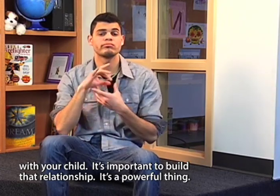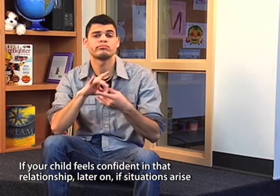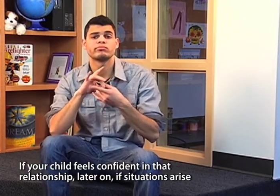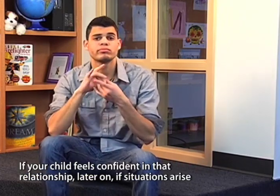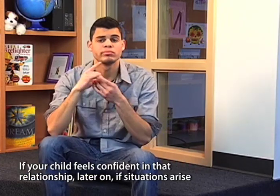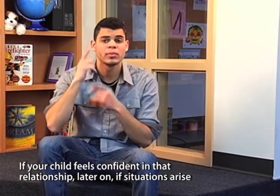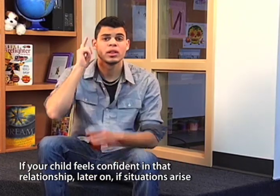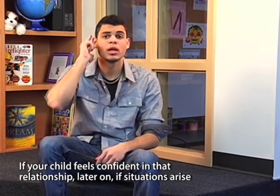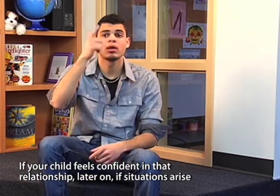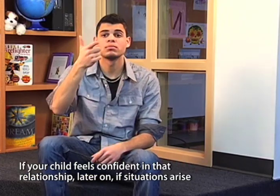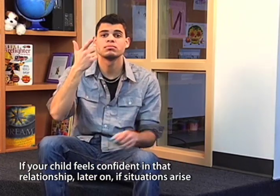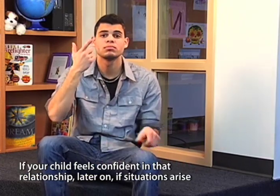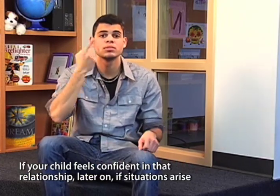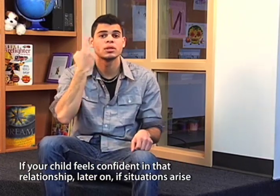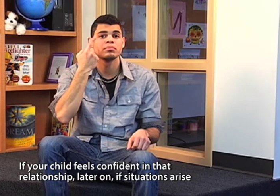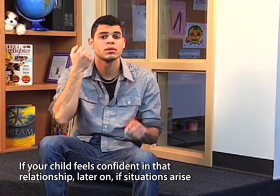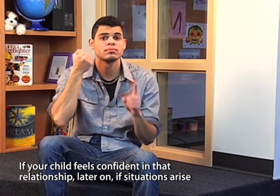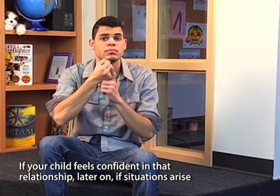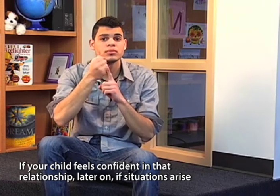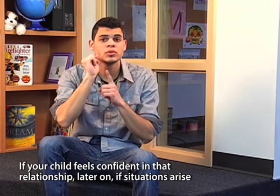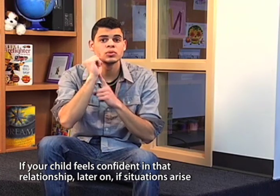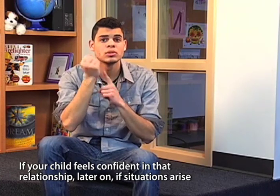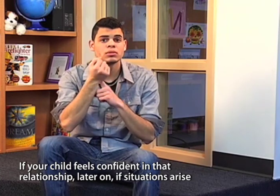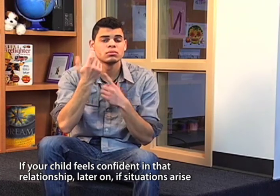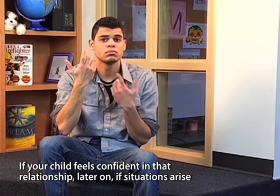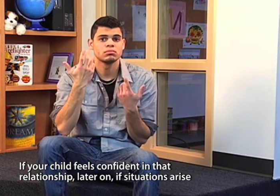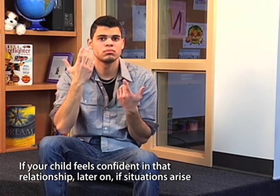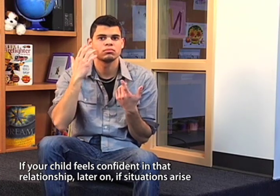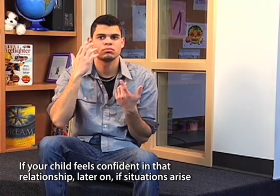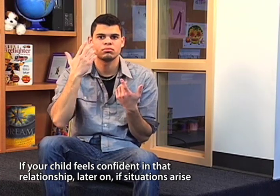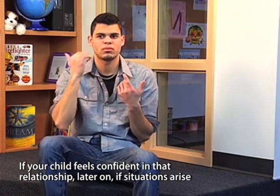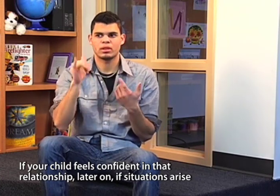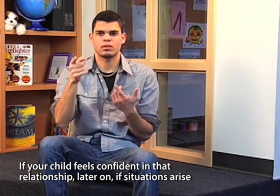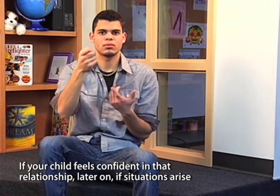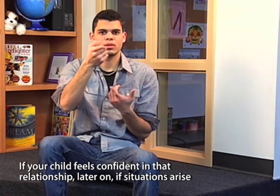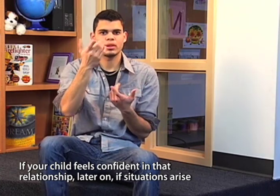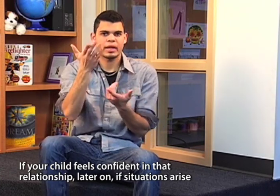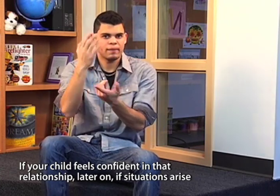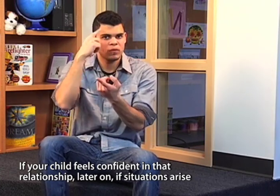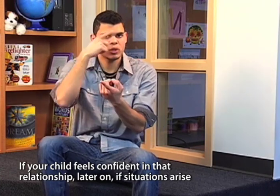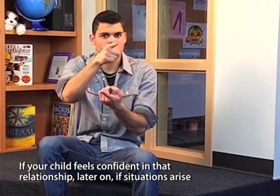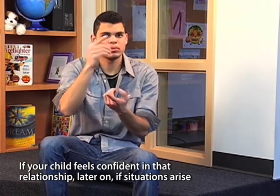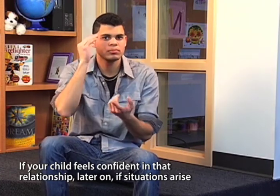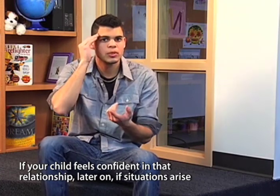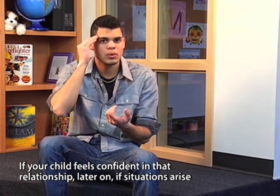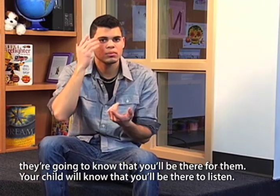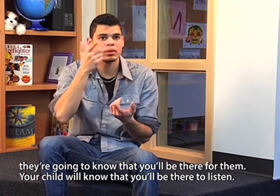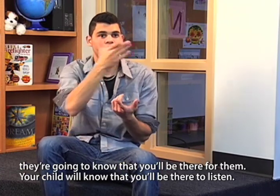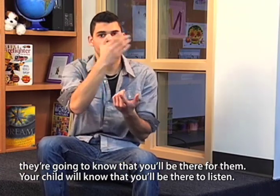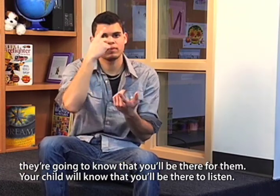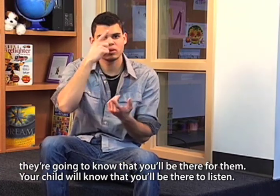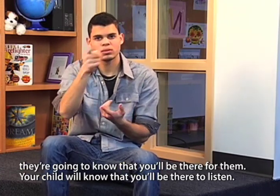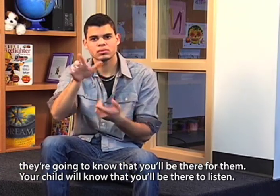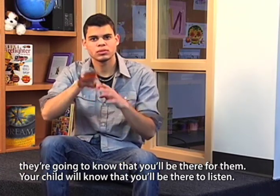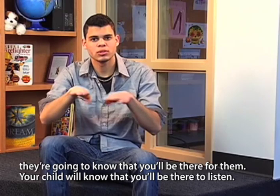If your child feels confident in that relationship, later on, if situations arise, they're going to know that you'll be there for